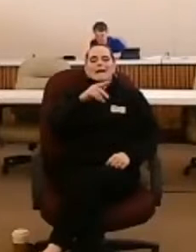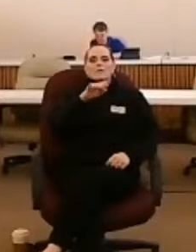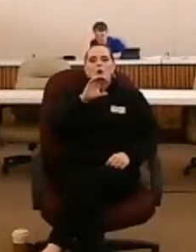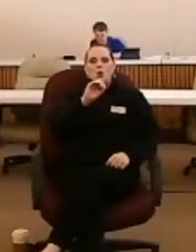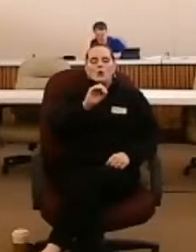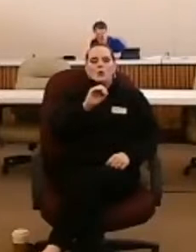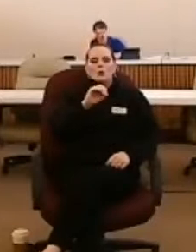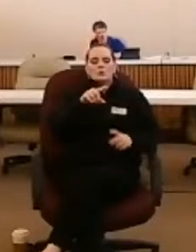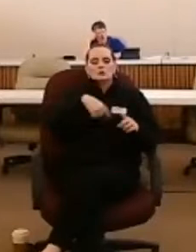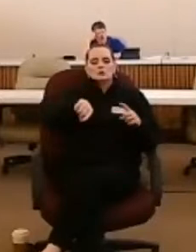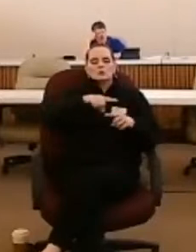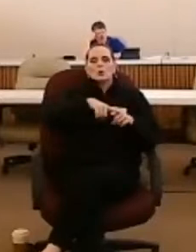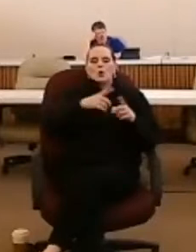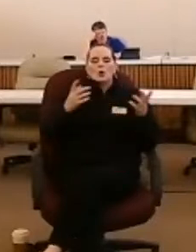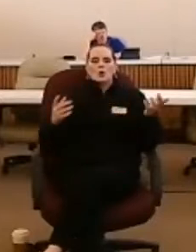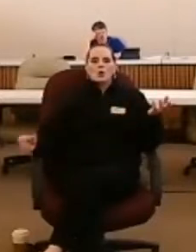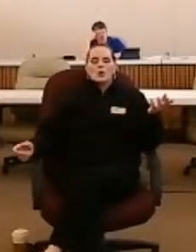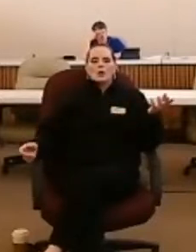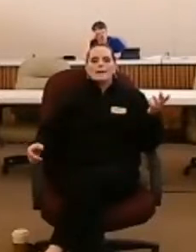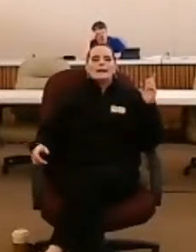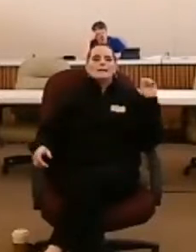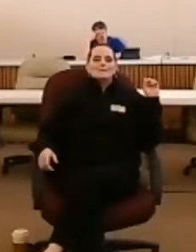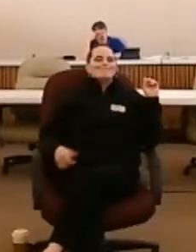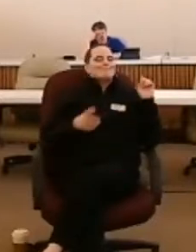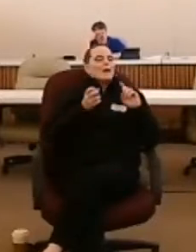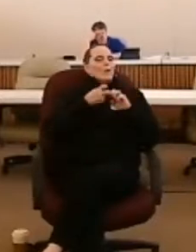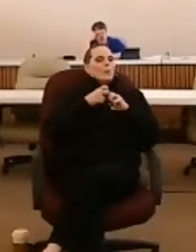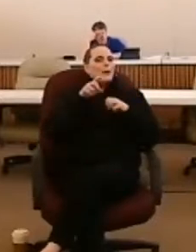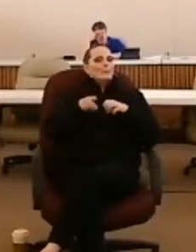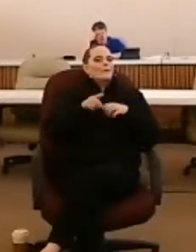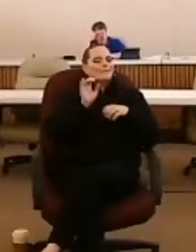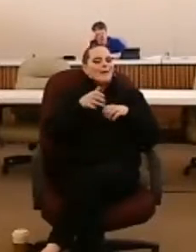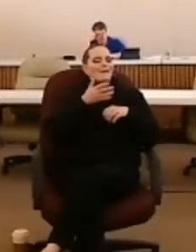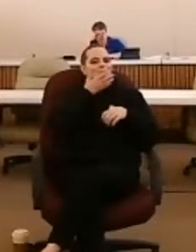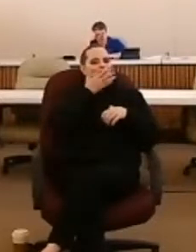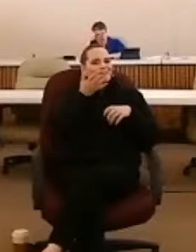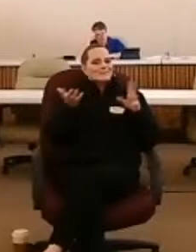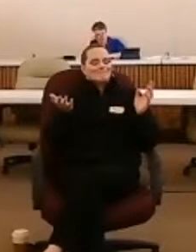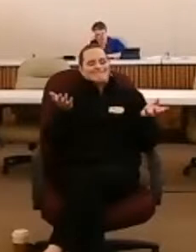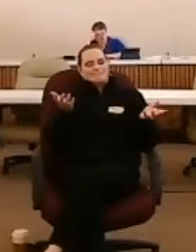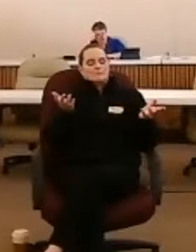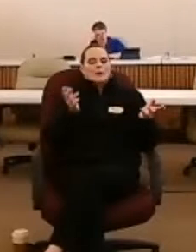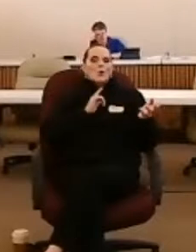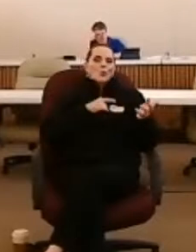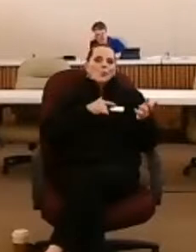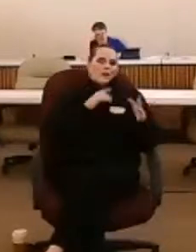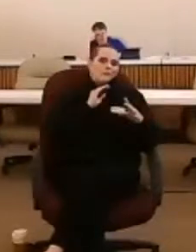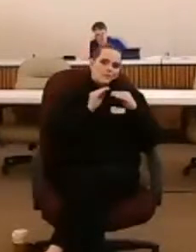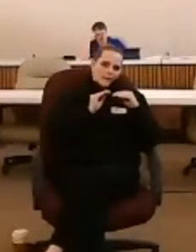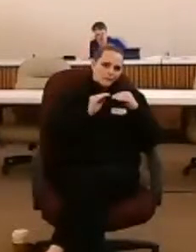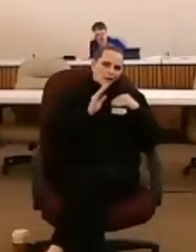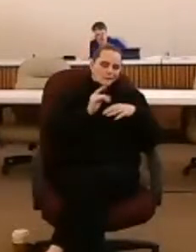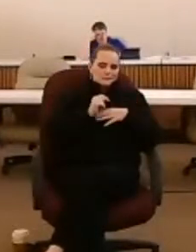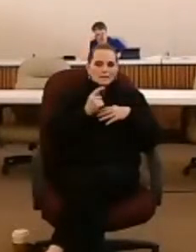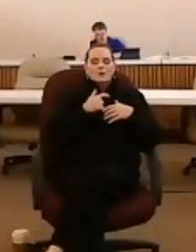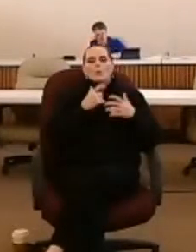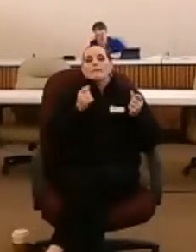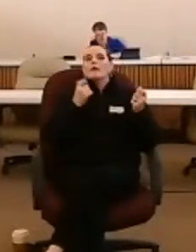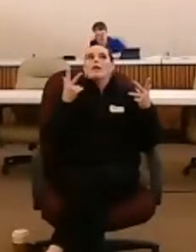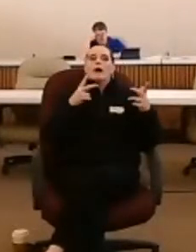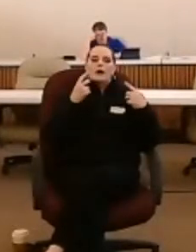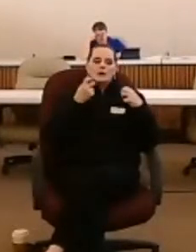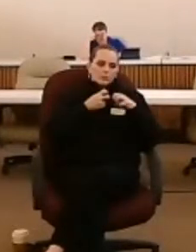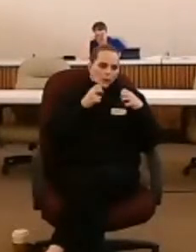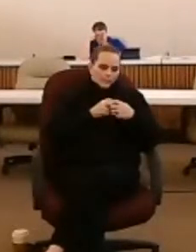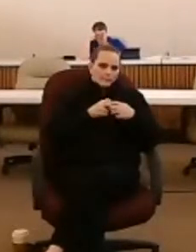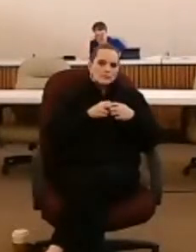Yep. The problem with the parking on the grass is we then have to repair it. We've had a lot of problems with